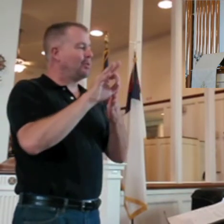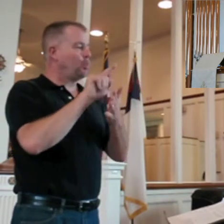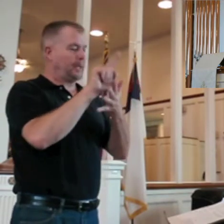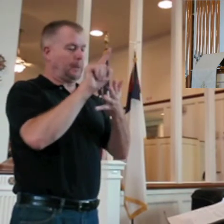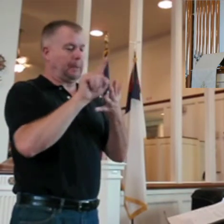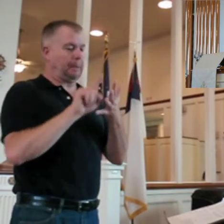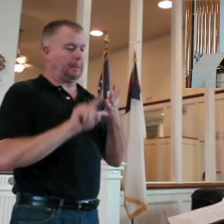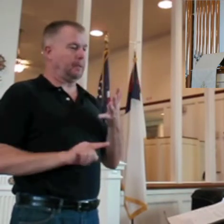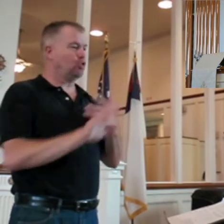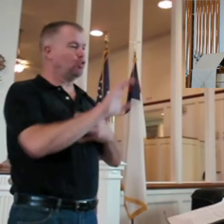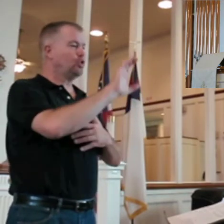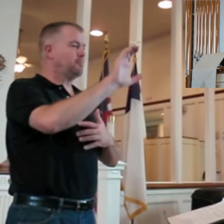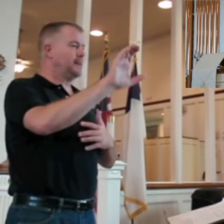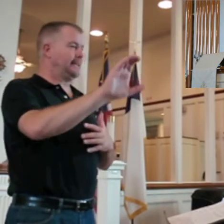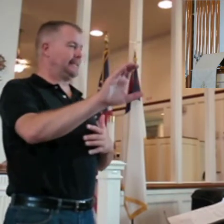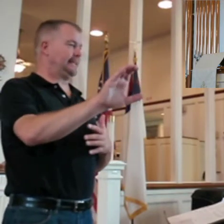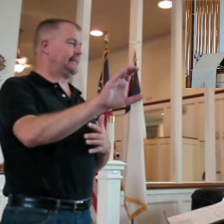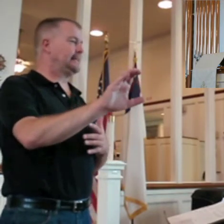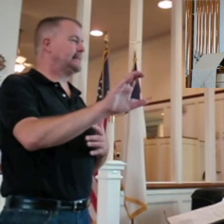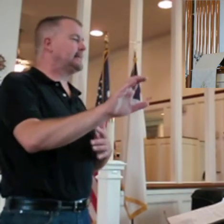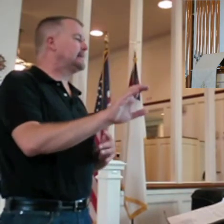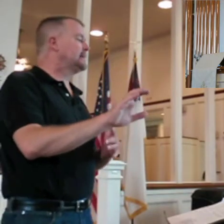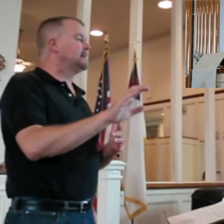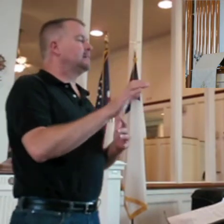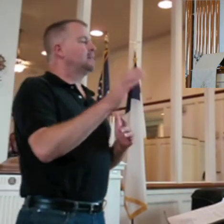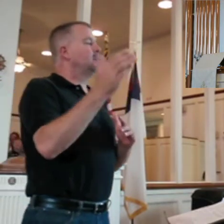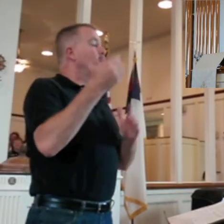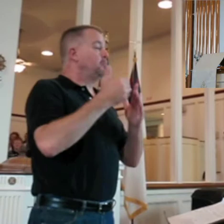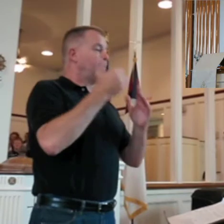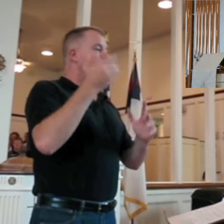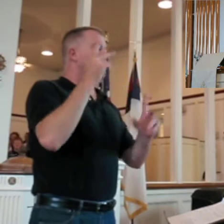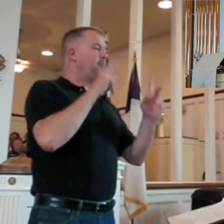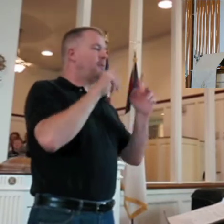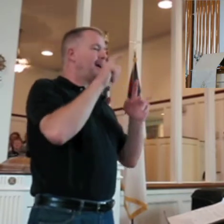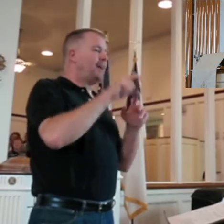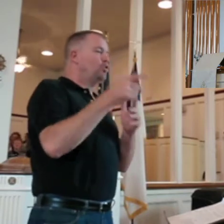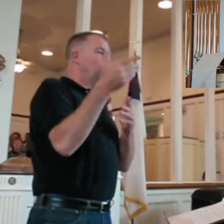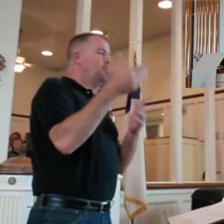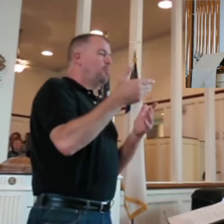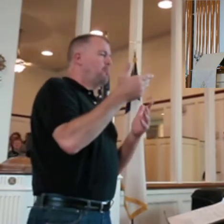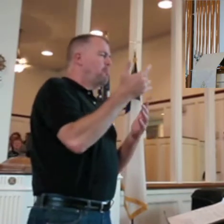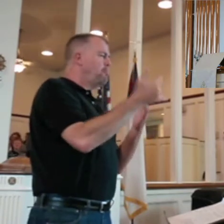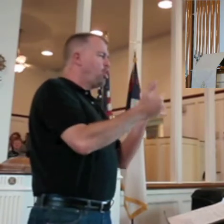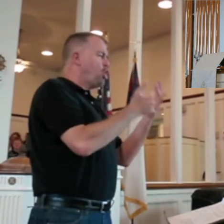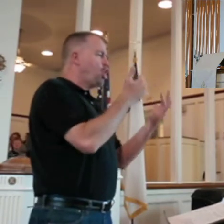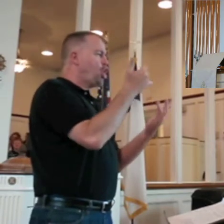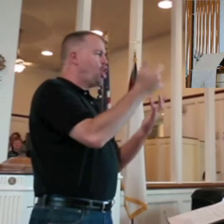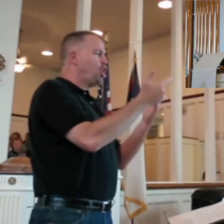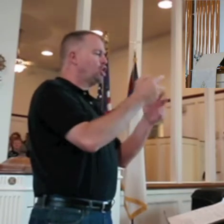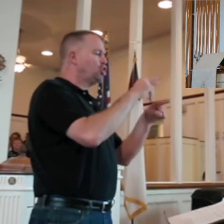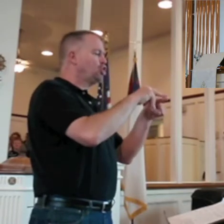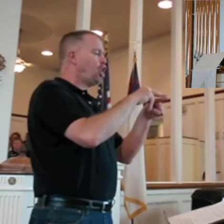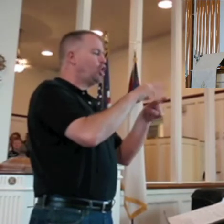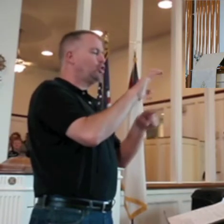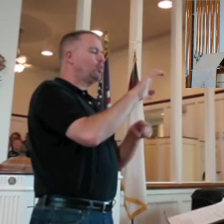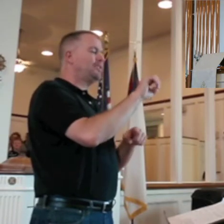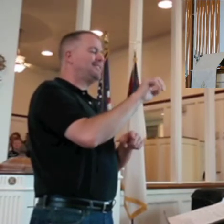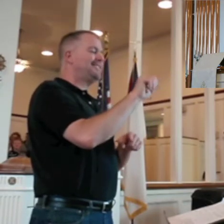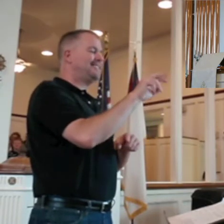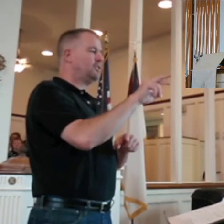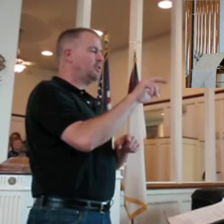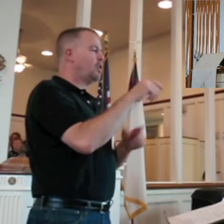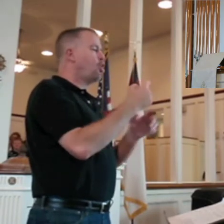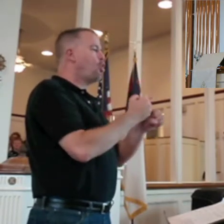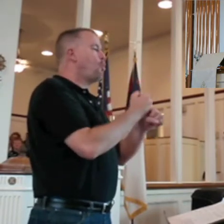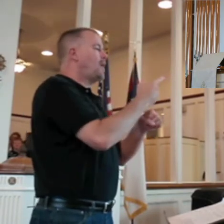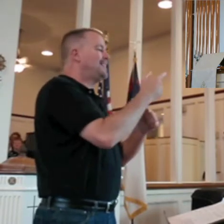first century, the common era when Jesus was born, everybody used to have to burn salt to Caesar once a year, and you had to